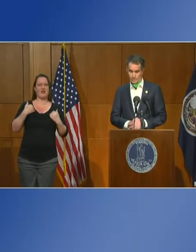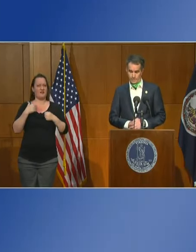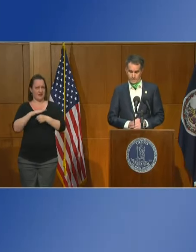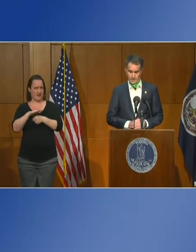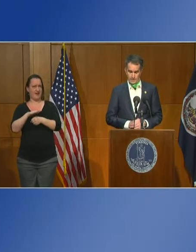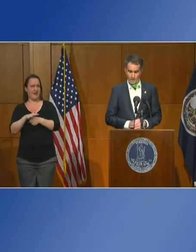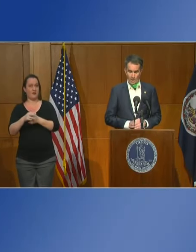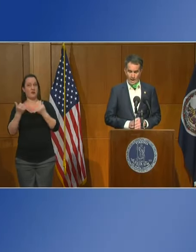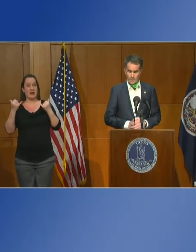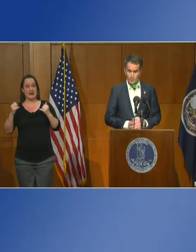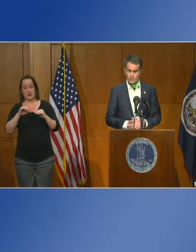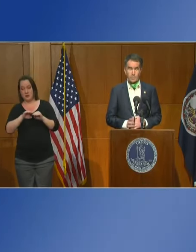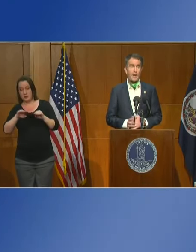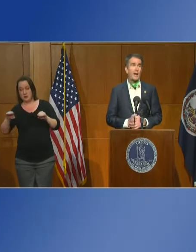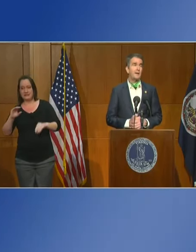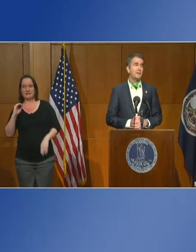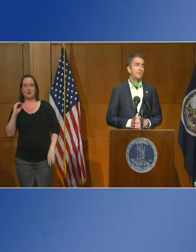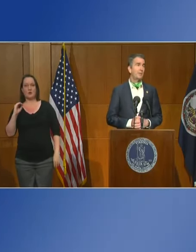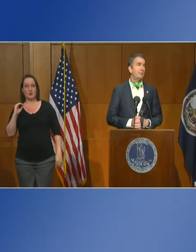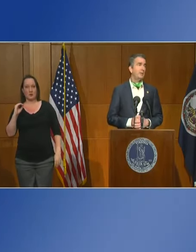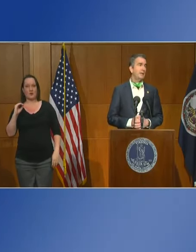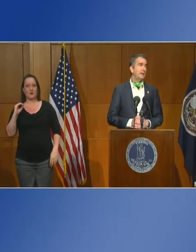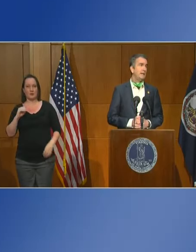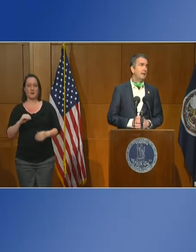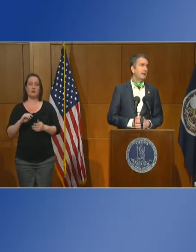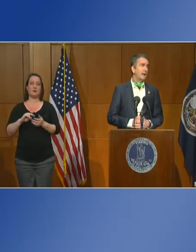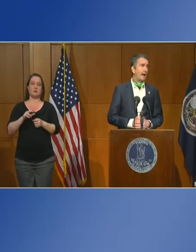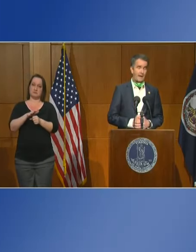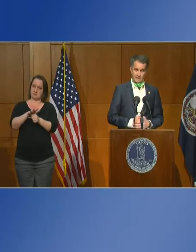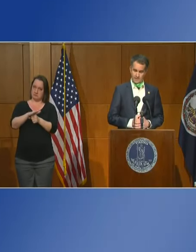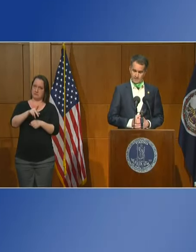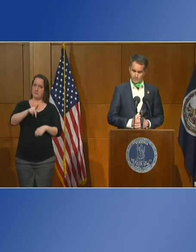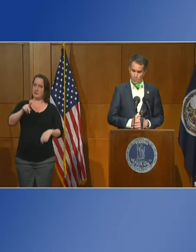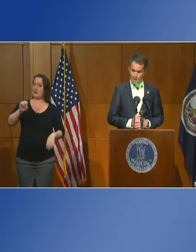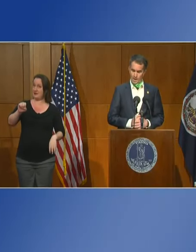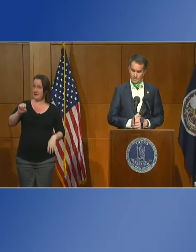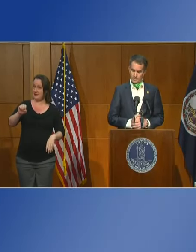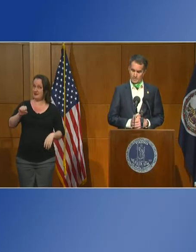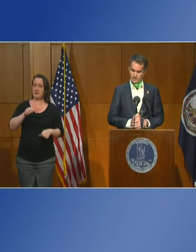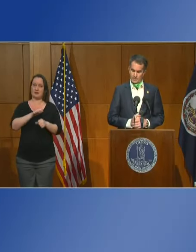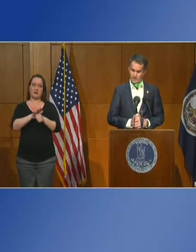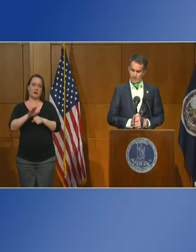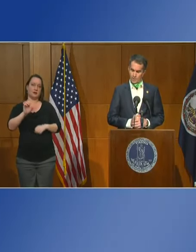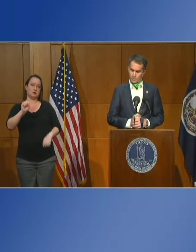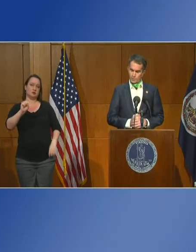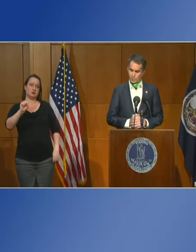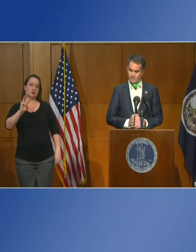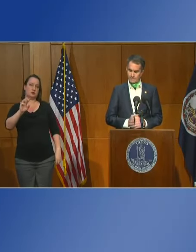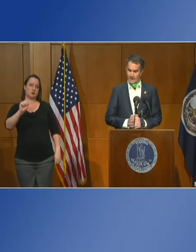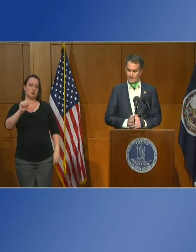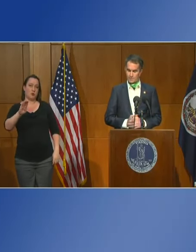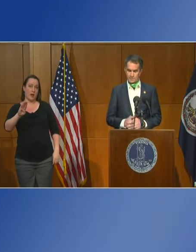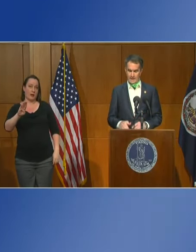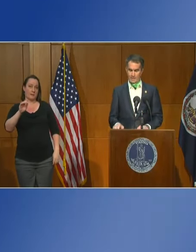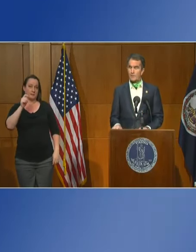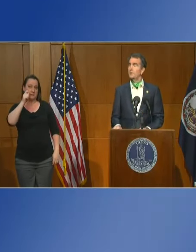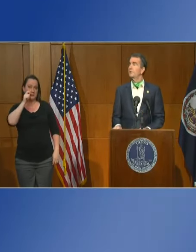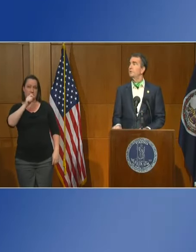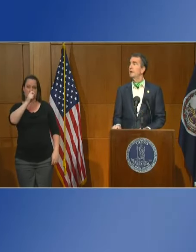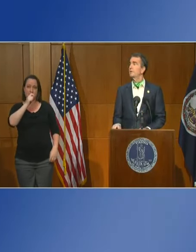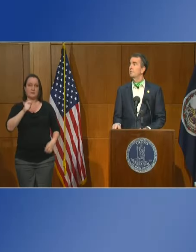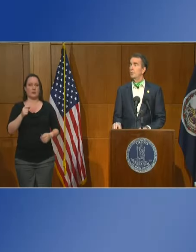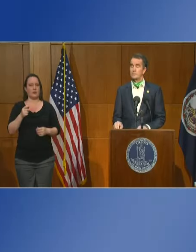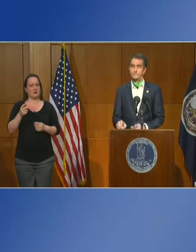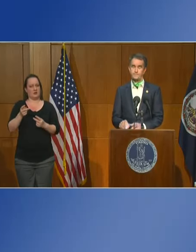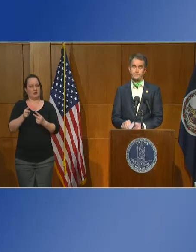zero. Our adequate supply of PPE and swabs are two of the factors allowing us